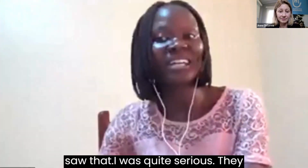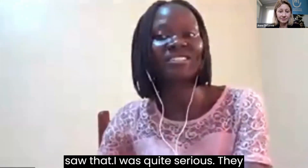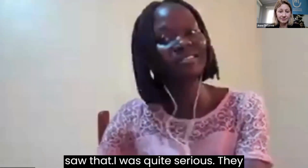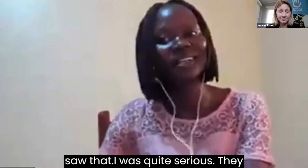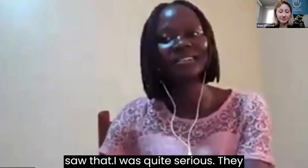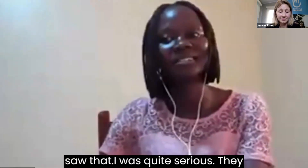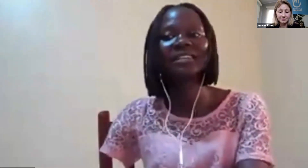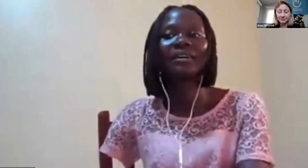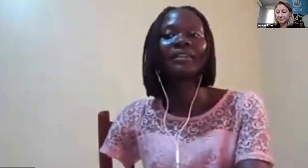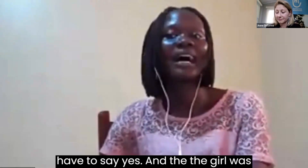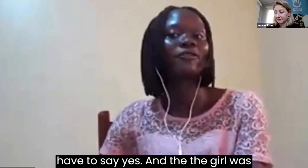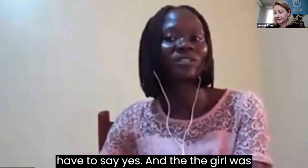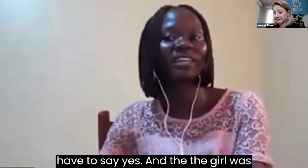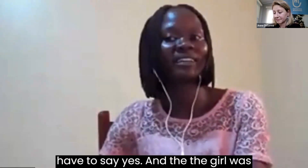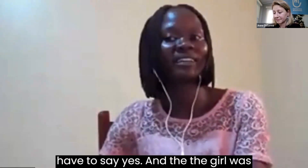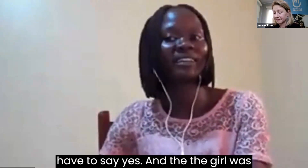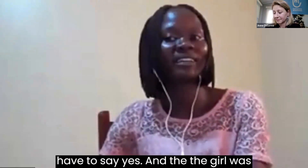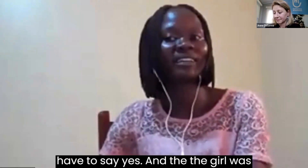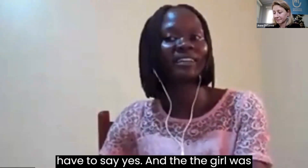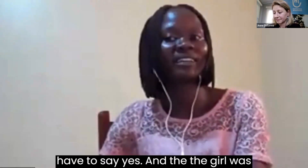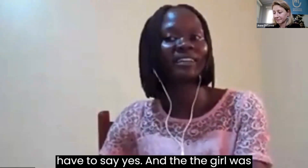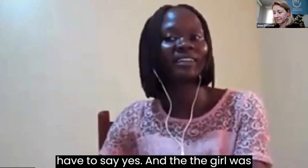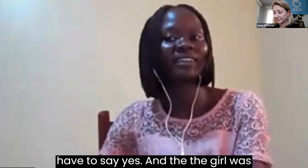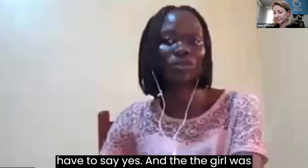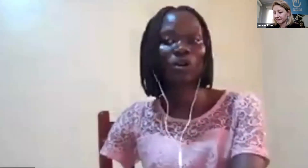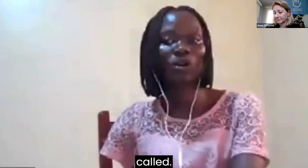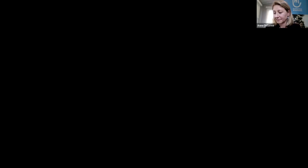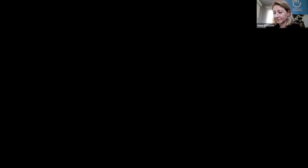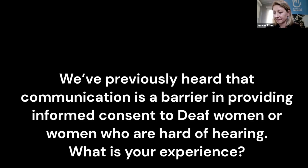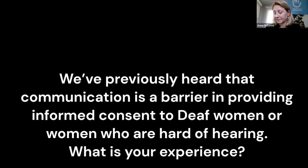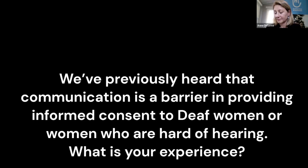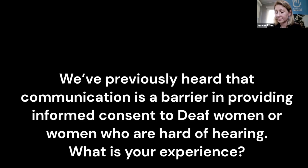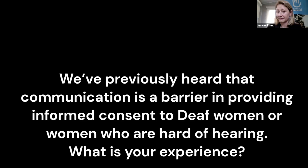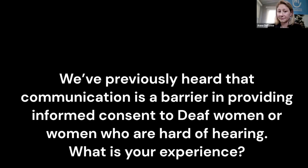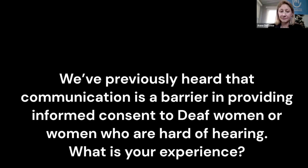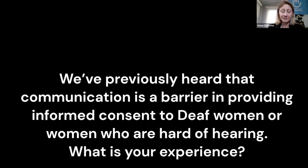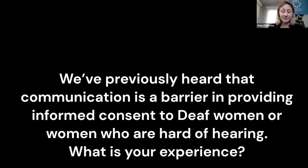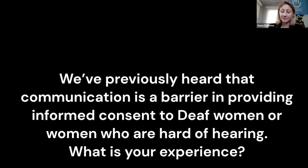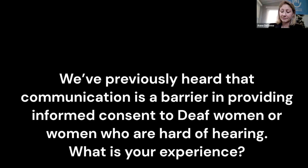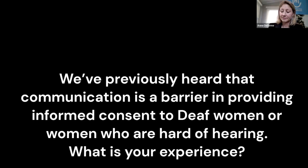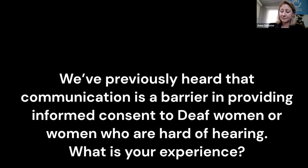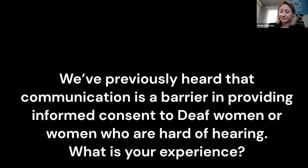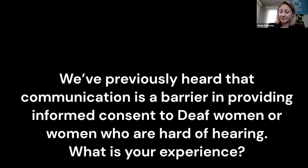quite serious, they have to say yes. And the girl was called.